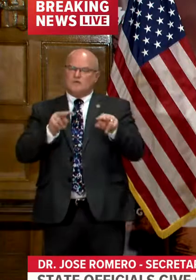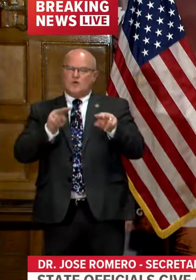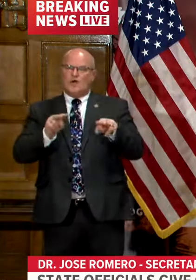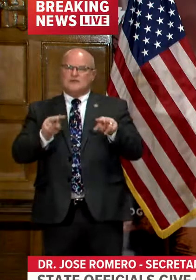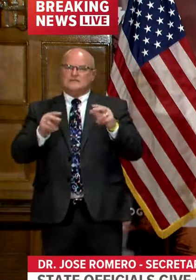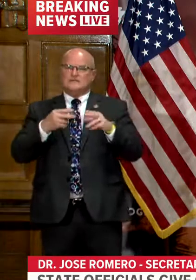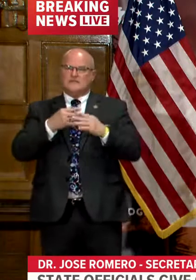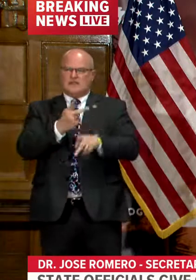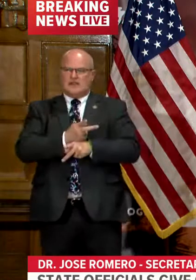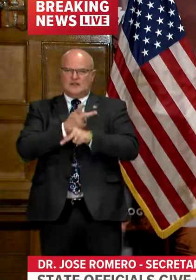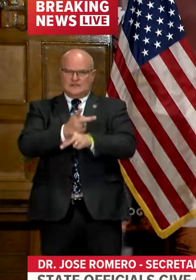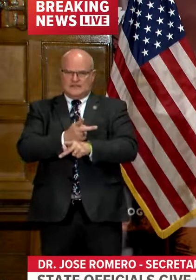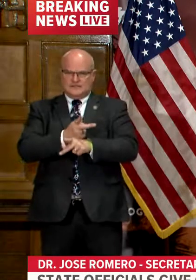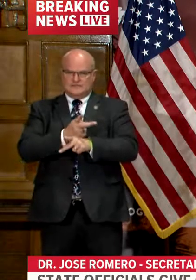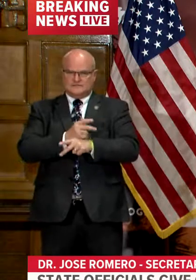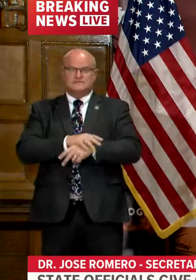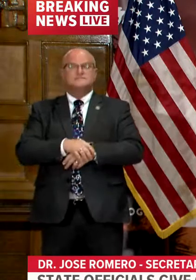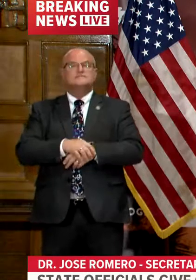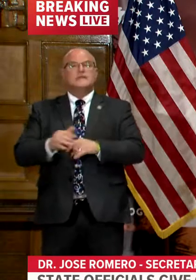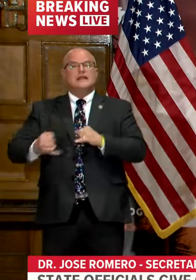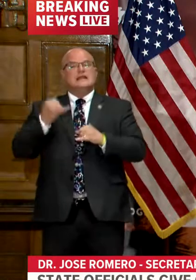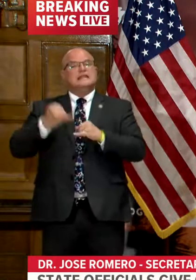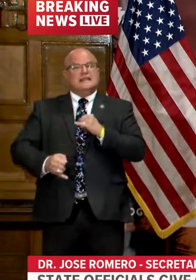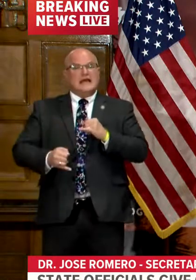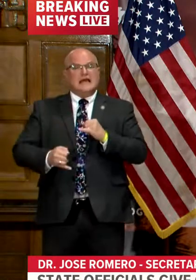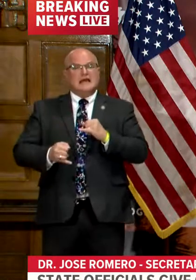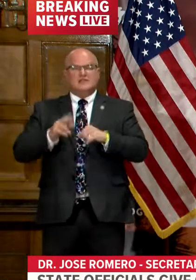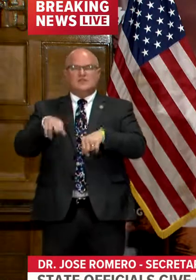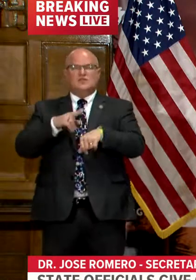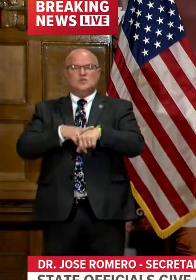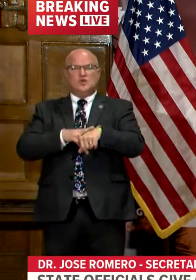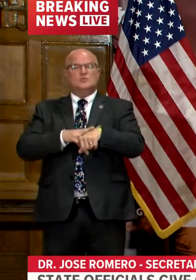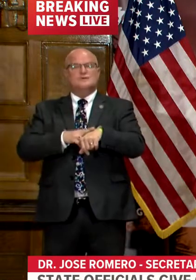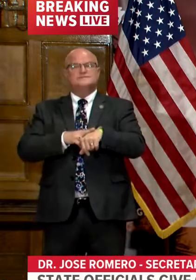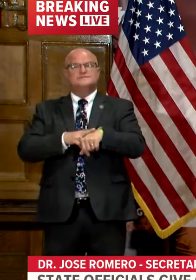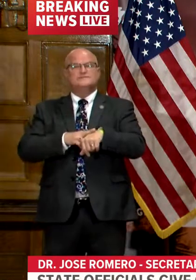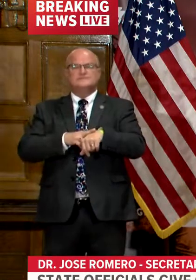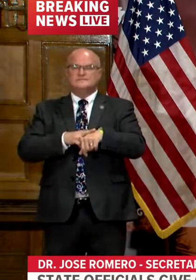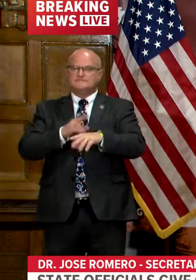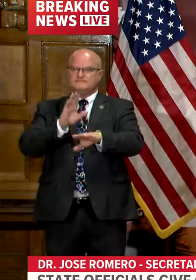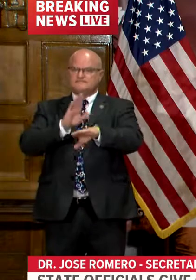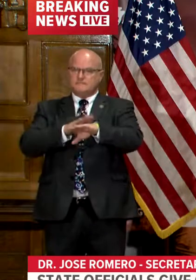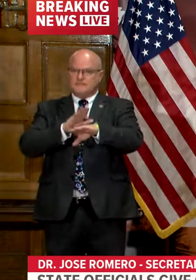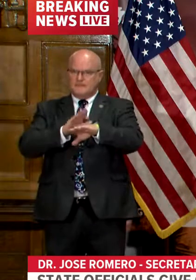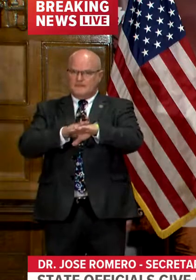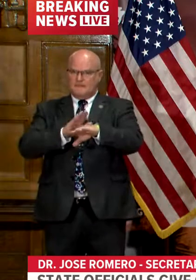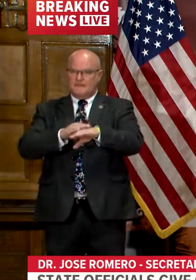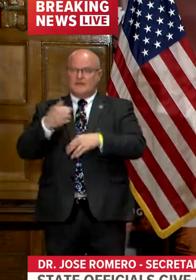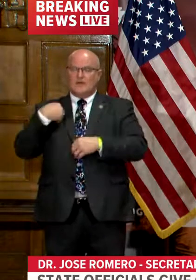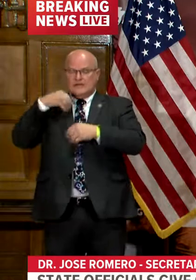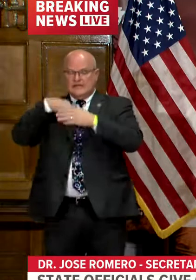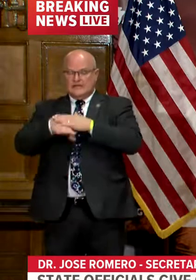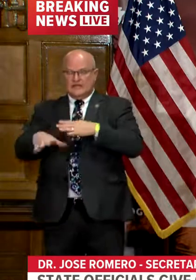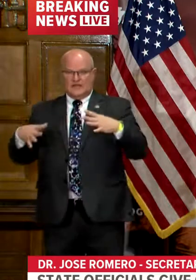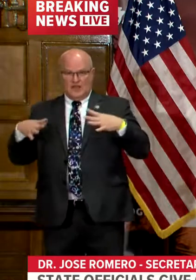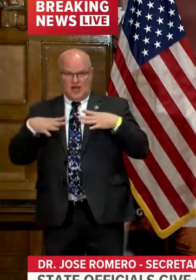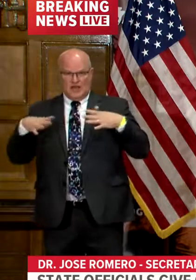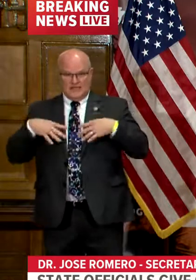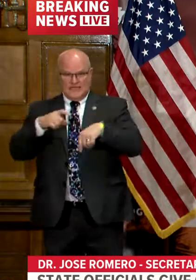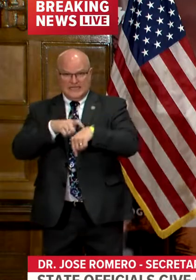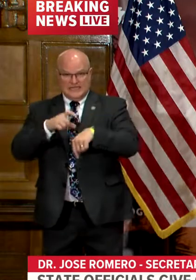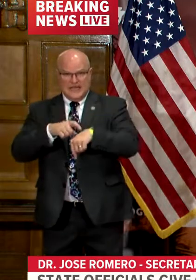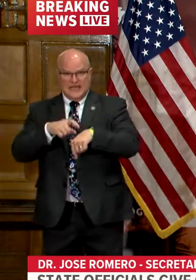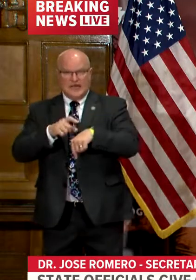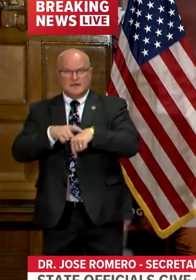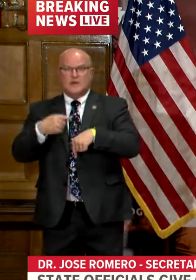we're watching for them very, very carefully. And lastly then, just the usual admonition. We are entering into the holiday season, a season